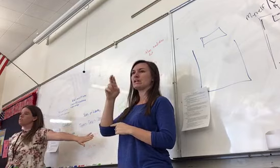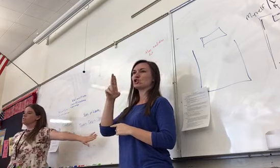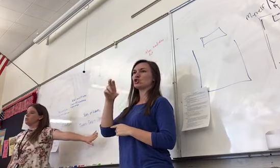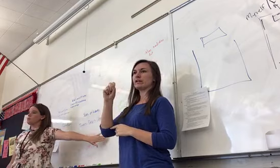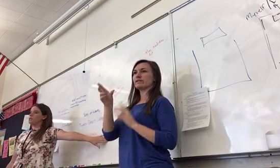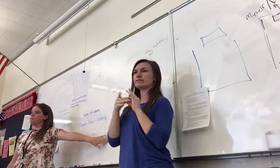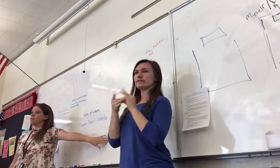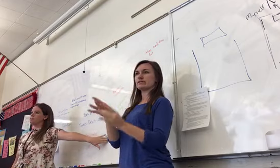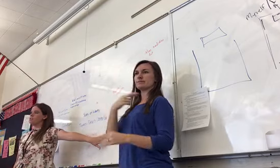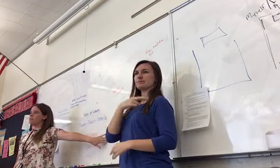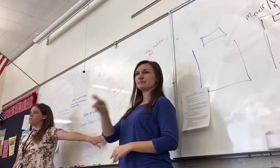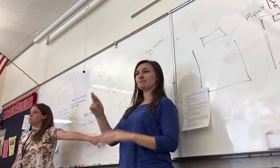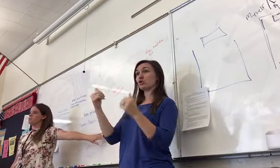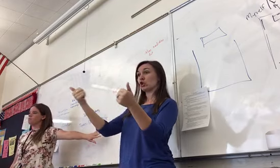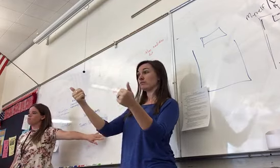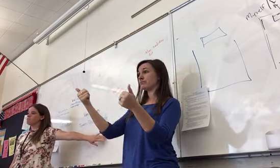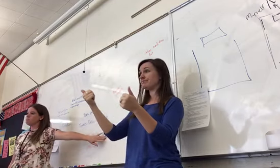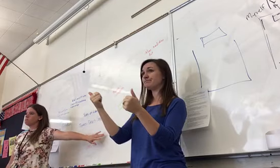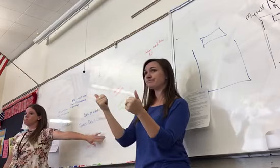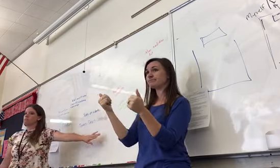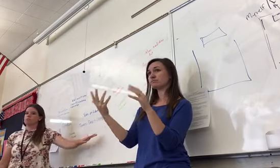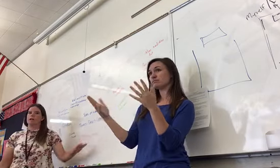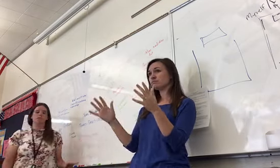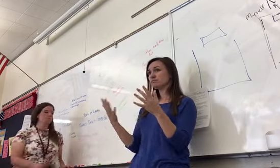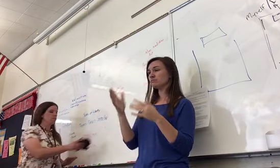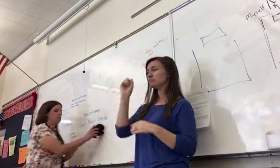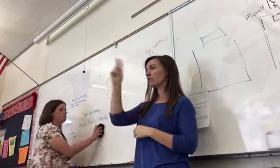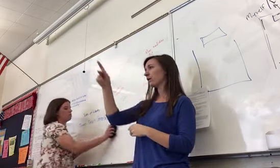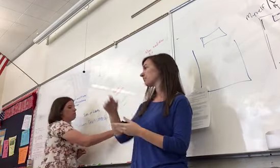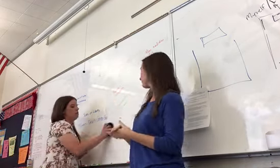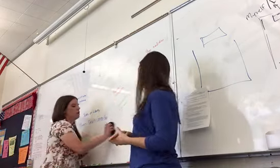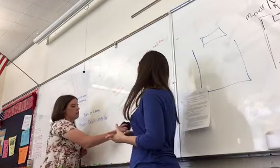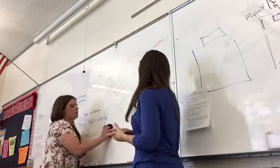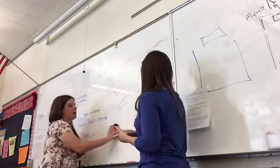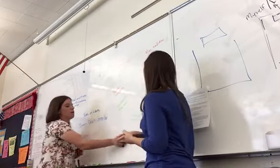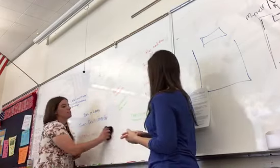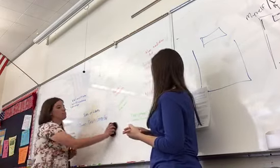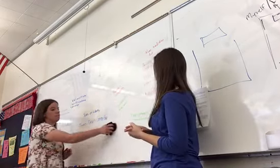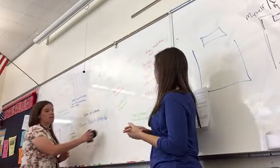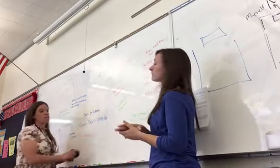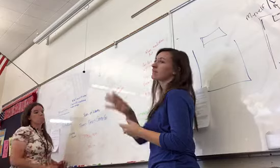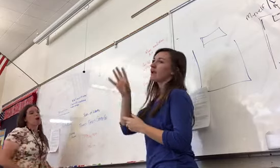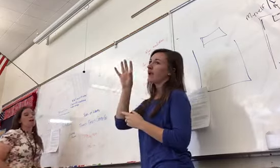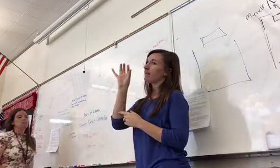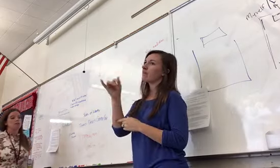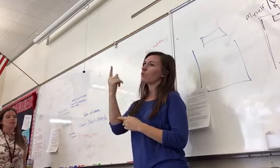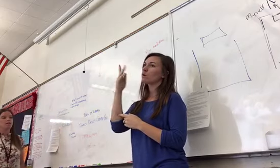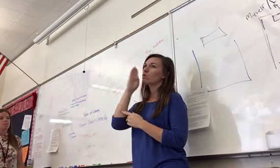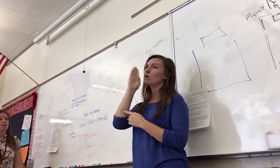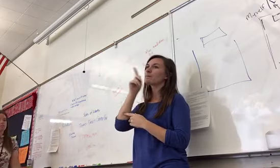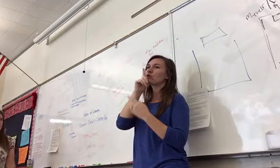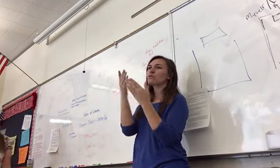Good with Native American tribes? Okay. That one's going to be very broad on the AP exam.